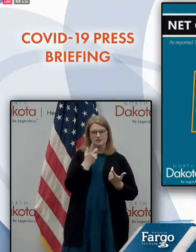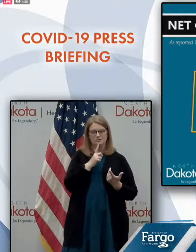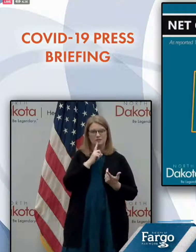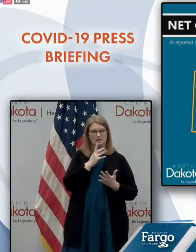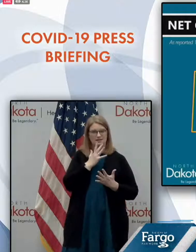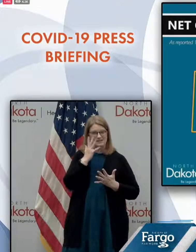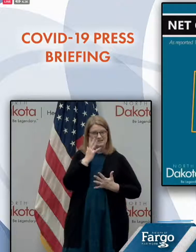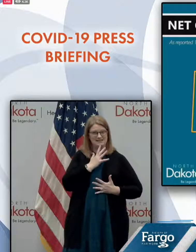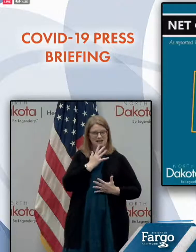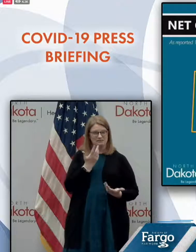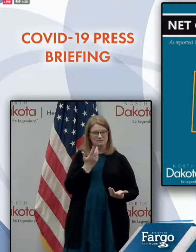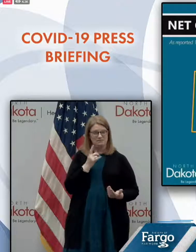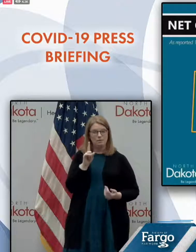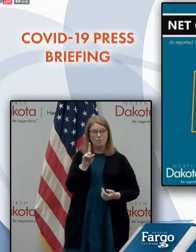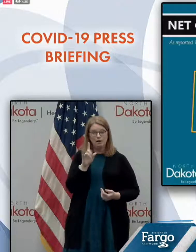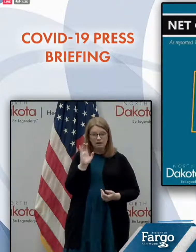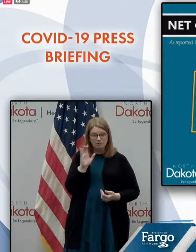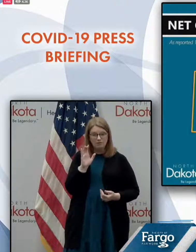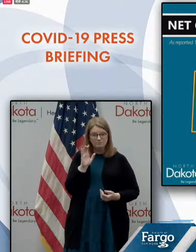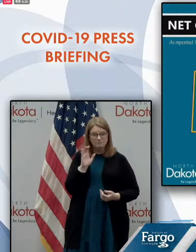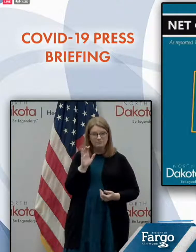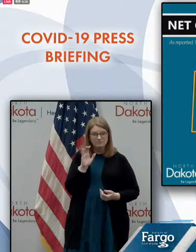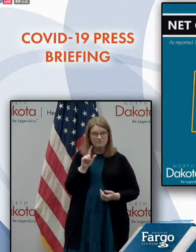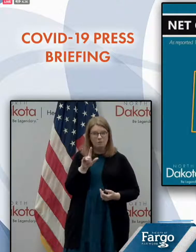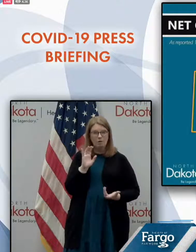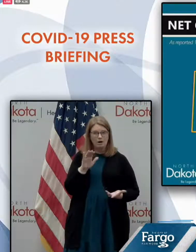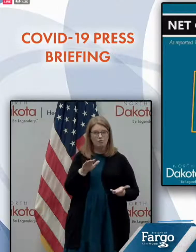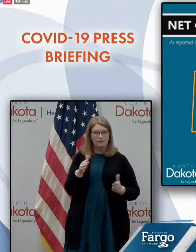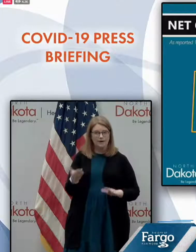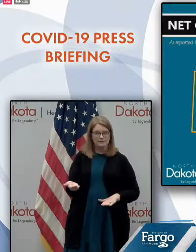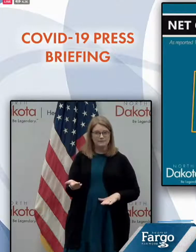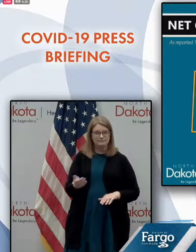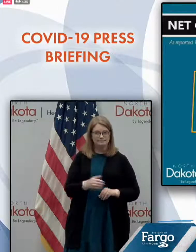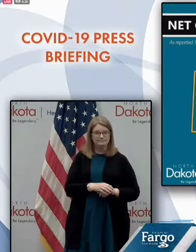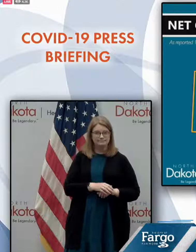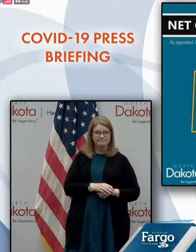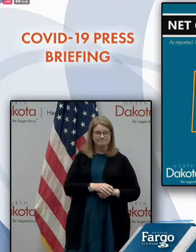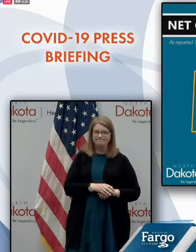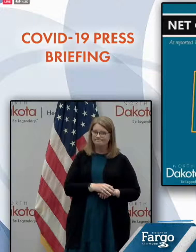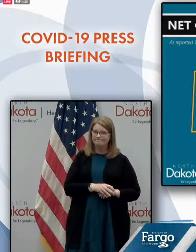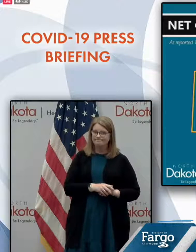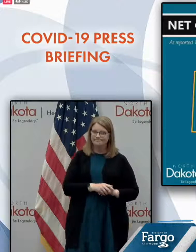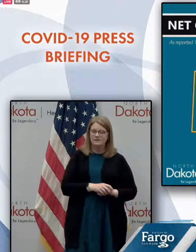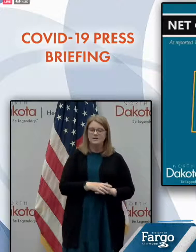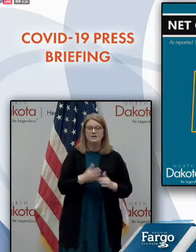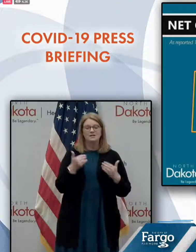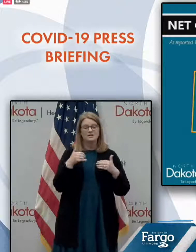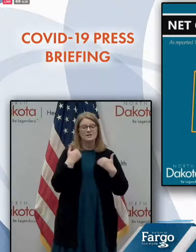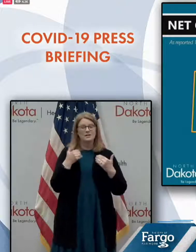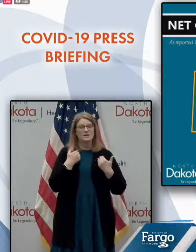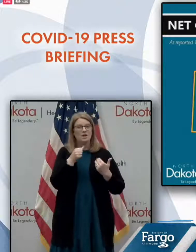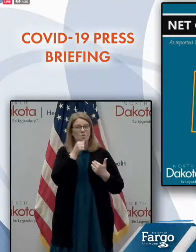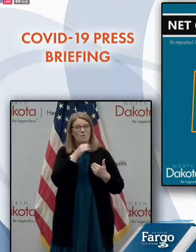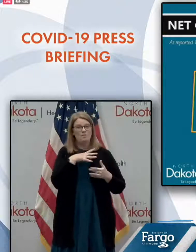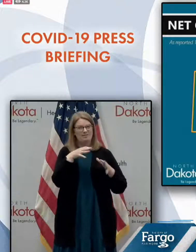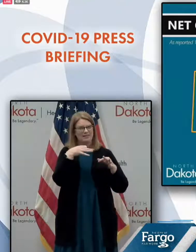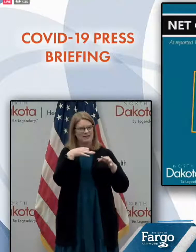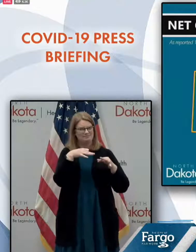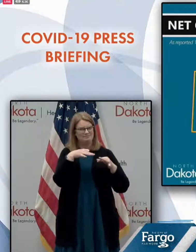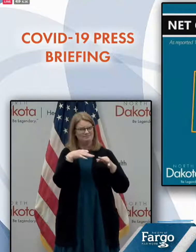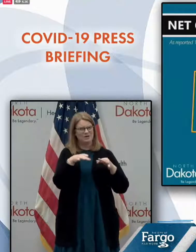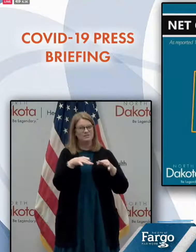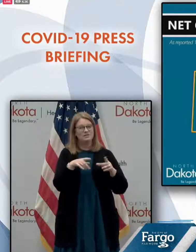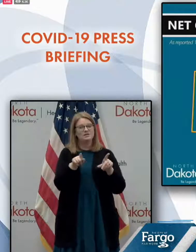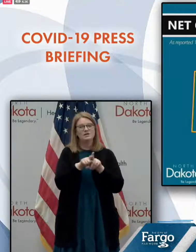milestone of 100 deaths. In addition to the young woman that I described earlier, there